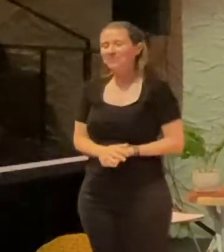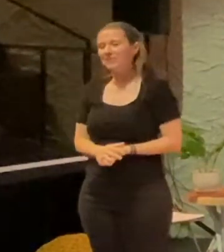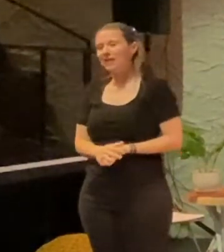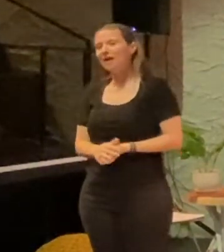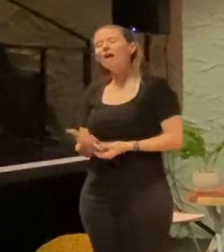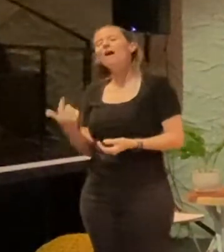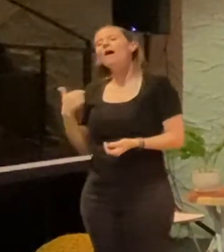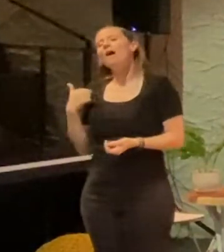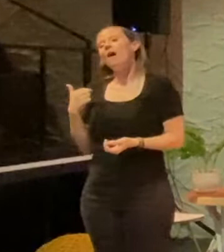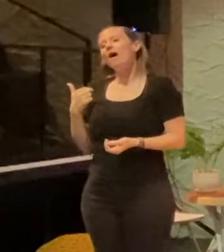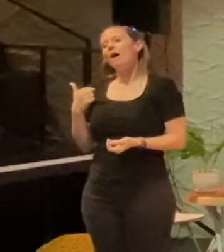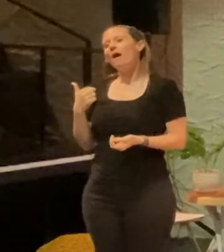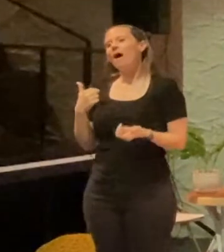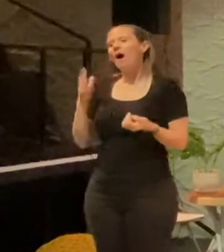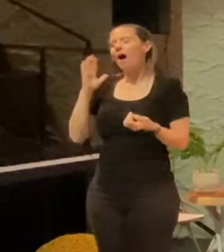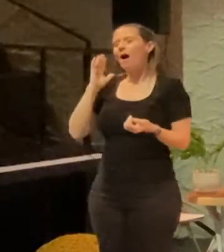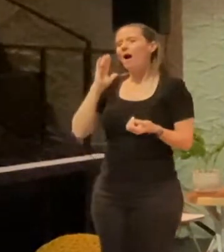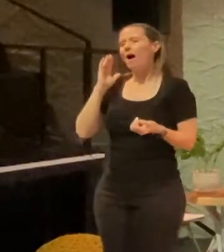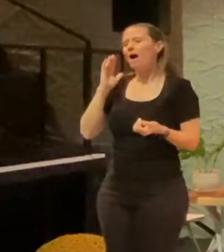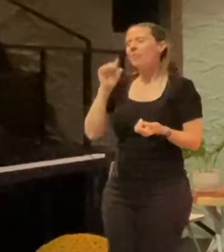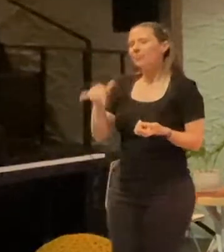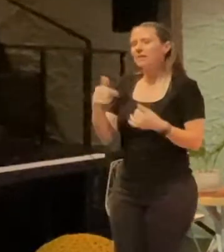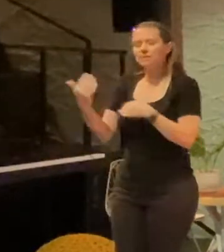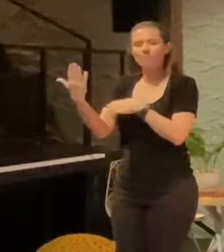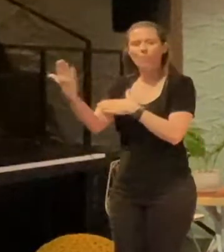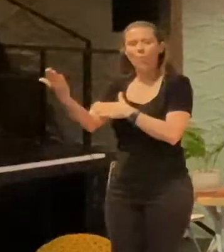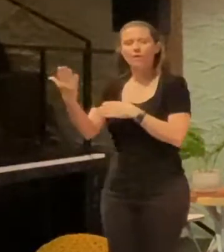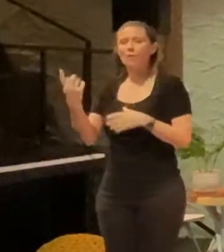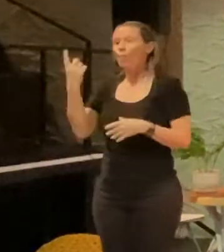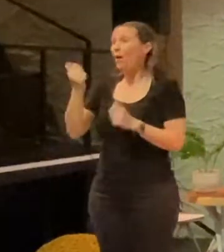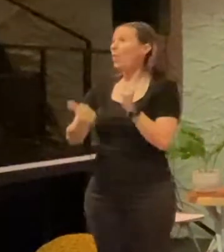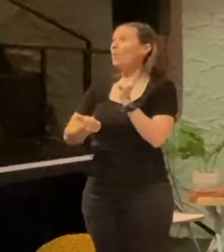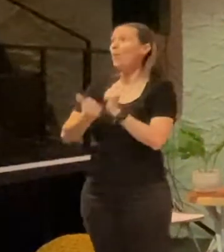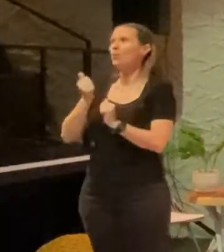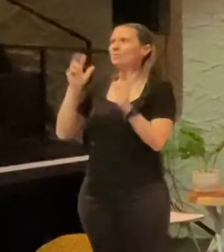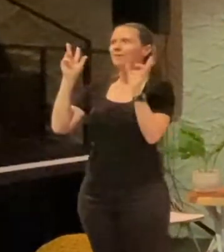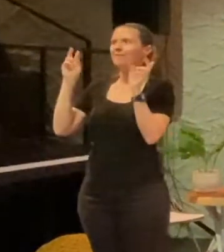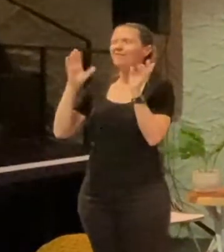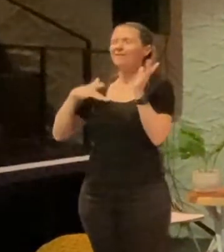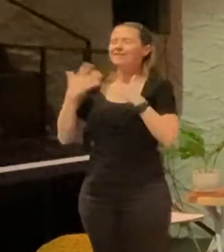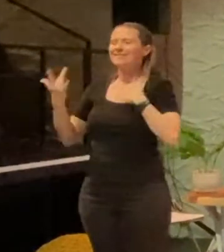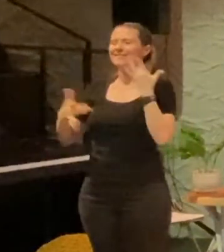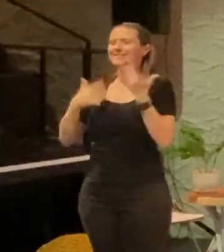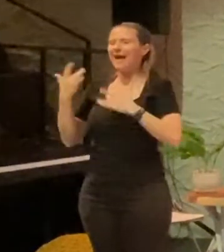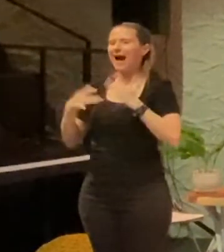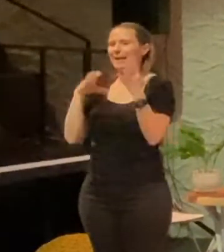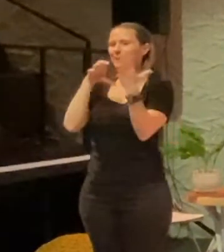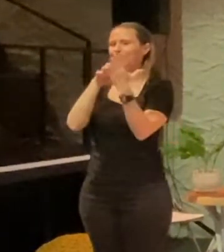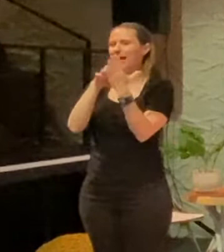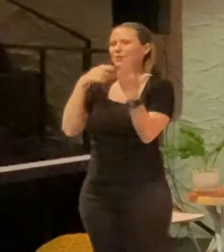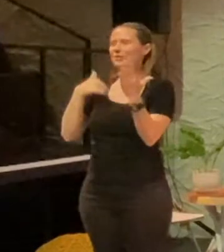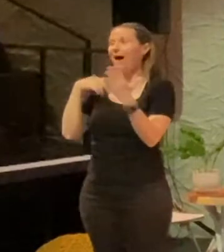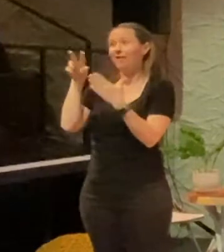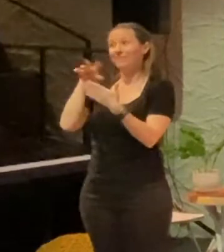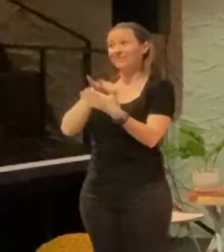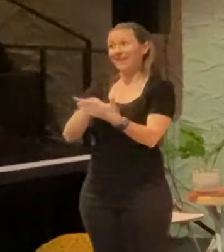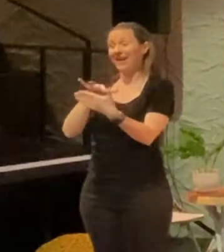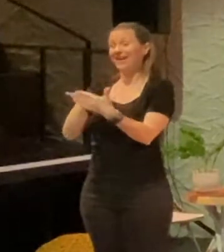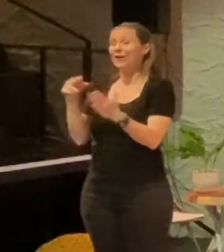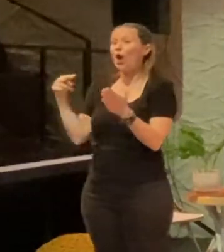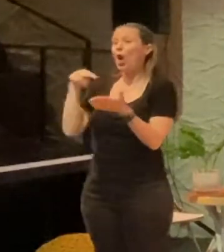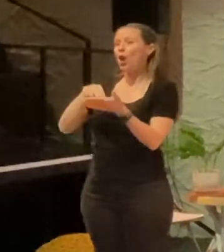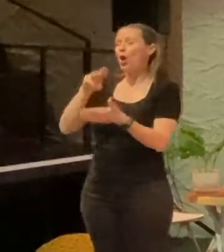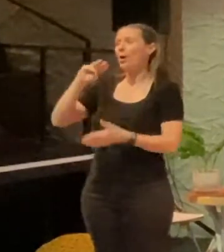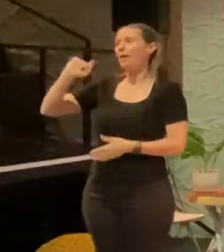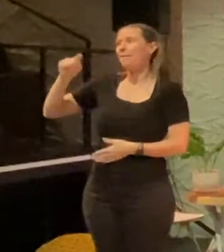I would put before you, and I'll put before you this morning, one of the most exciting passages of Scripture I've ever studied out. You can turn to